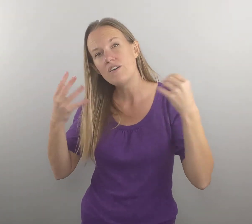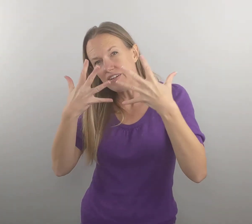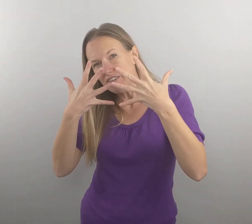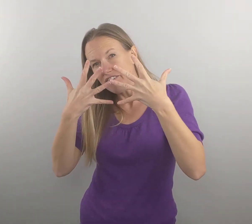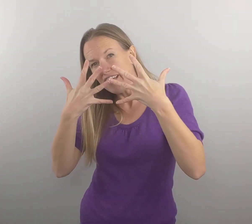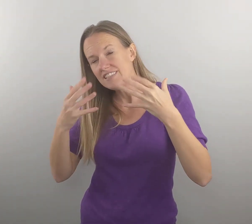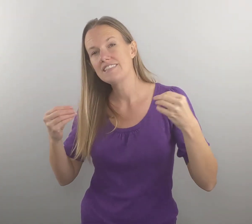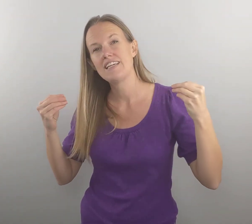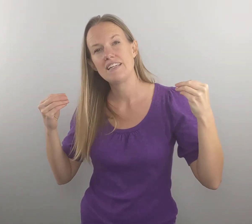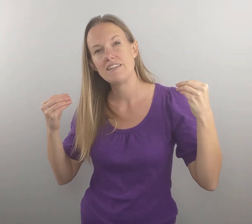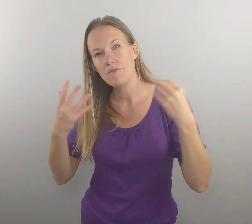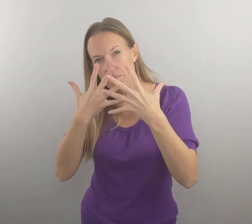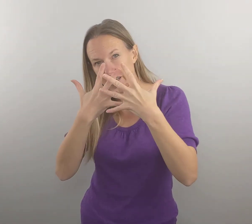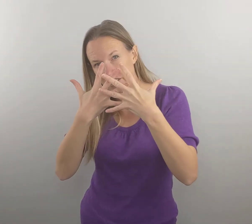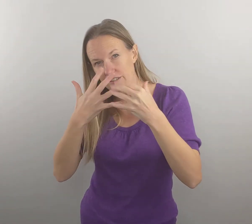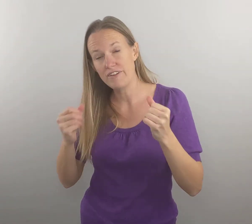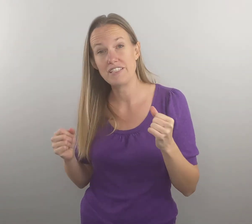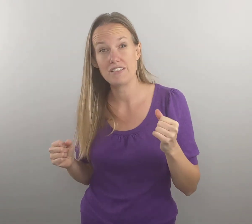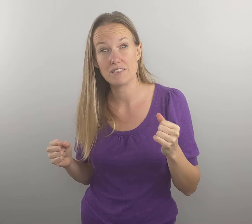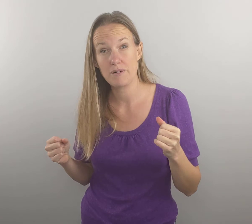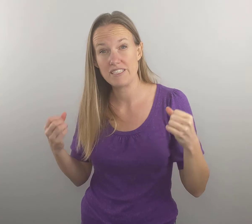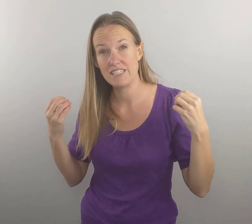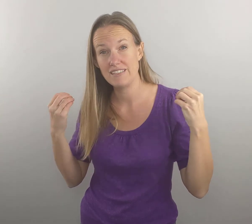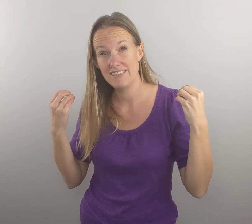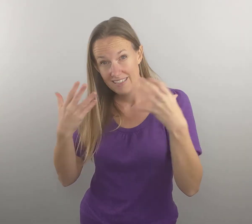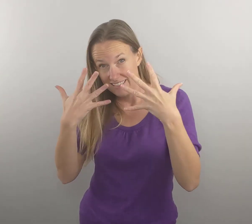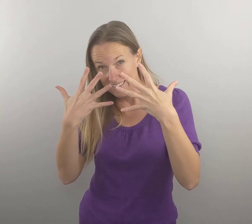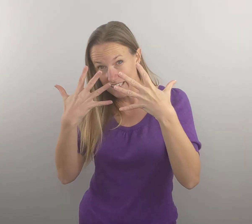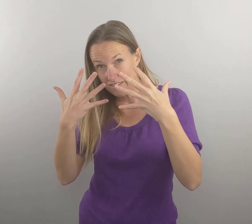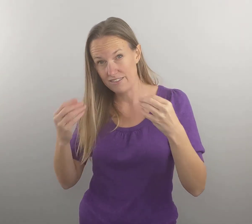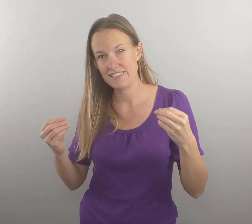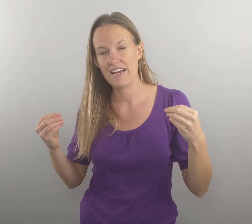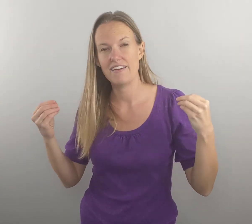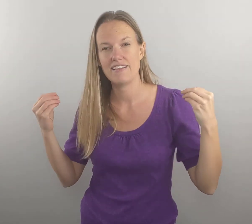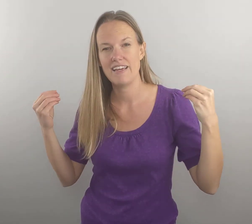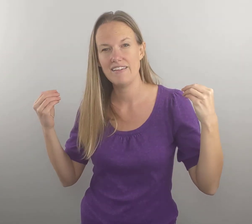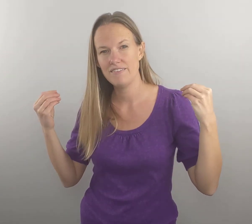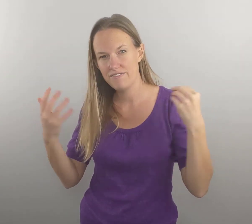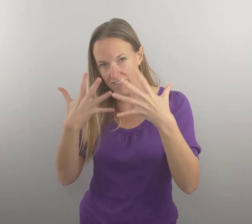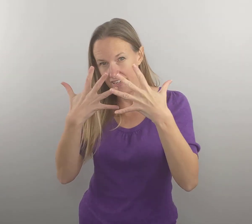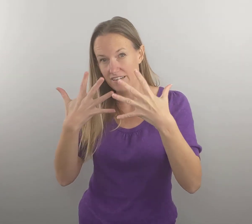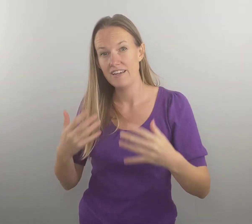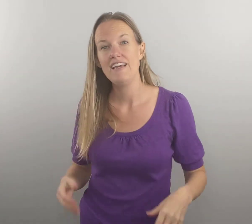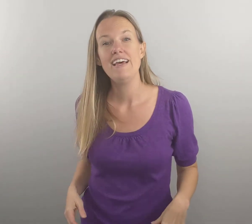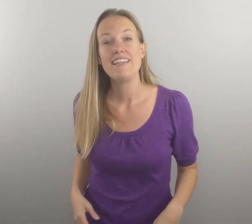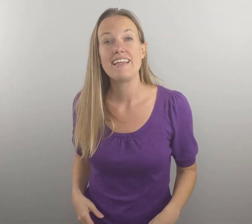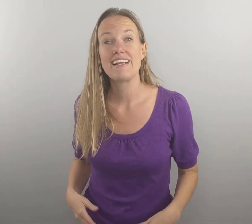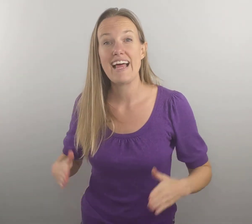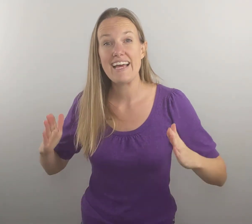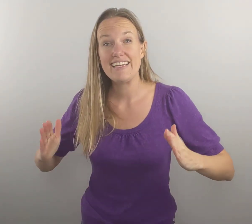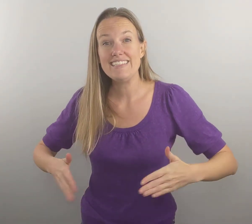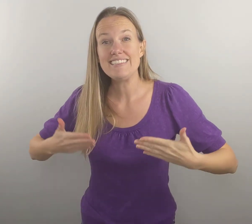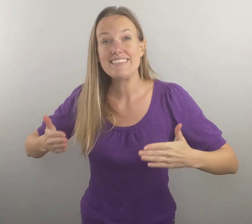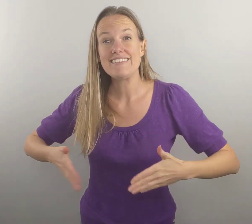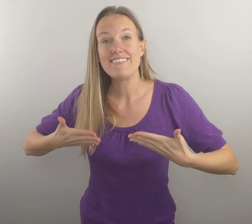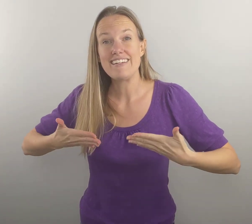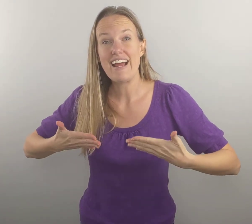your face, and you want to make sure your facial expression is that you're scared, okay? Fear. And then gladness, when you're